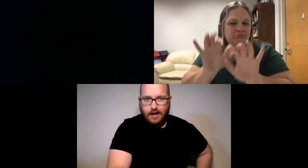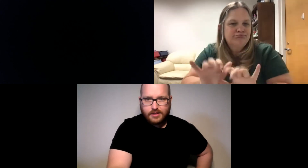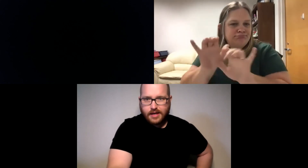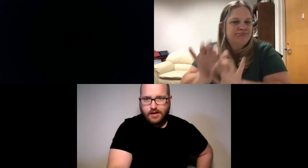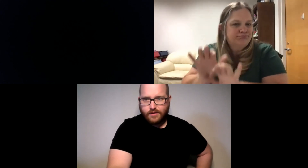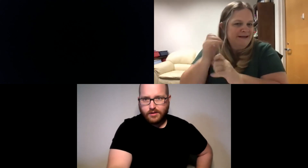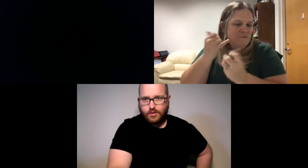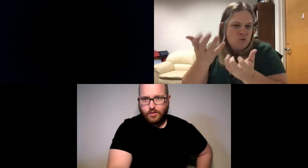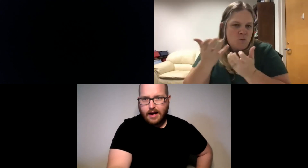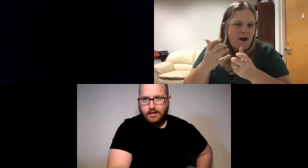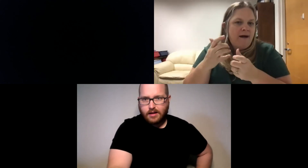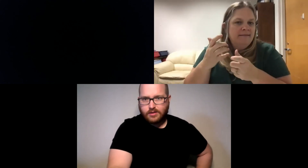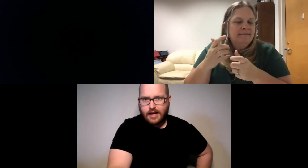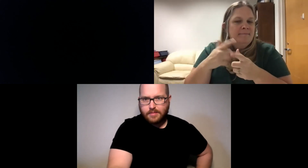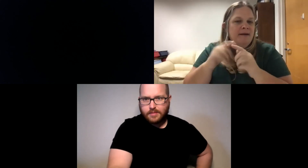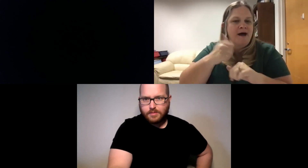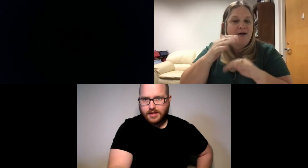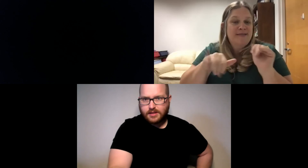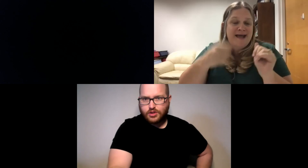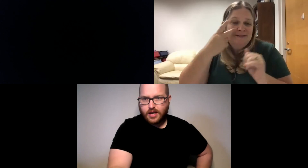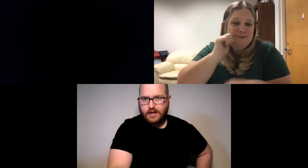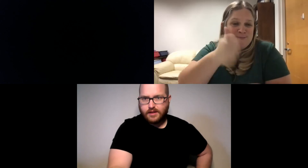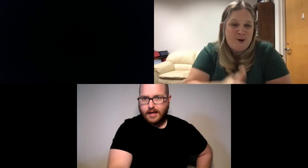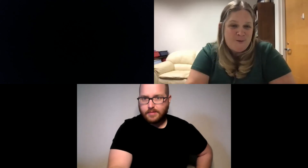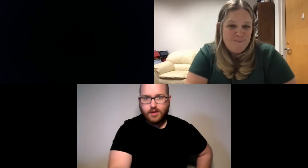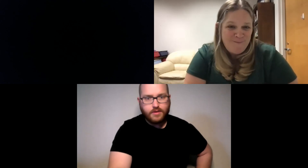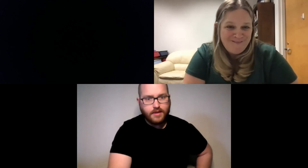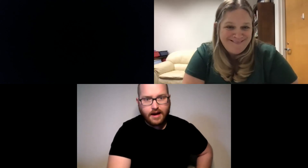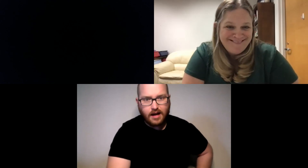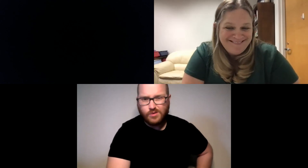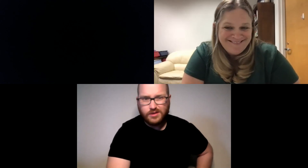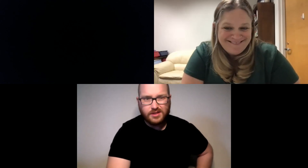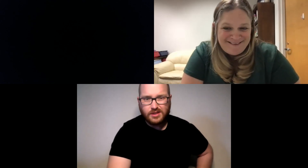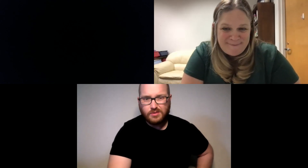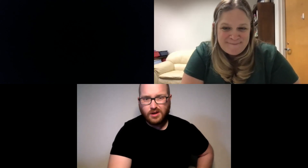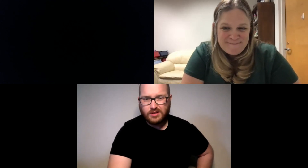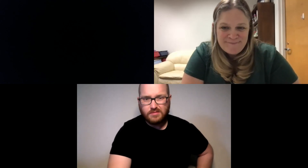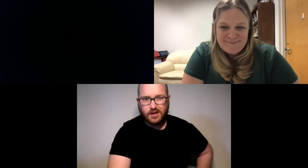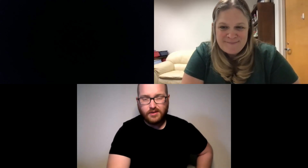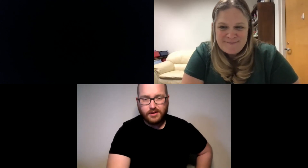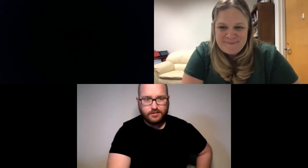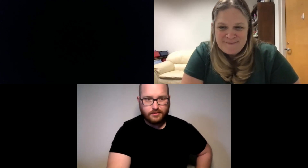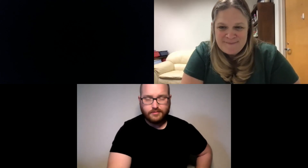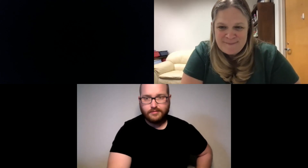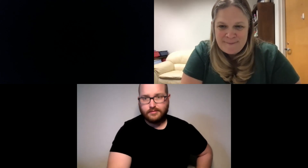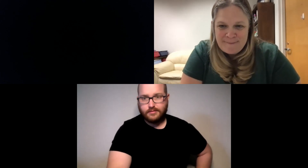And I'll stay here for a little while. I'll type up some things in the chat if you'd like. But other than that, I will see you all